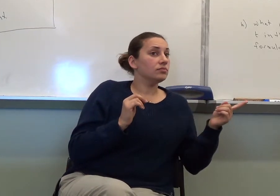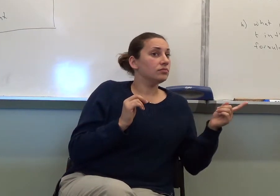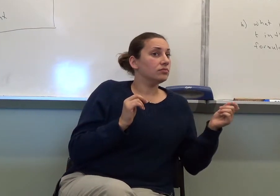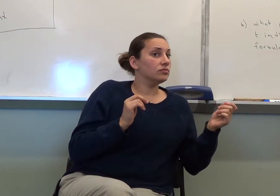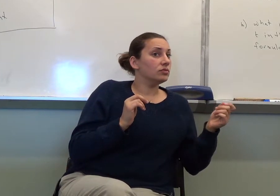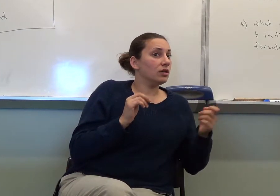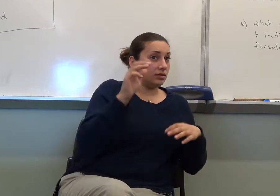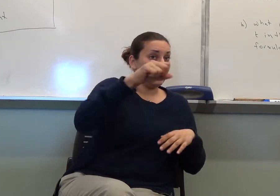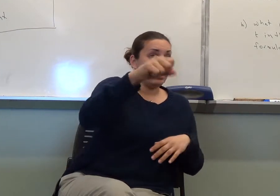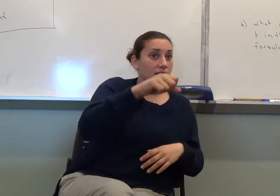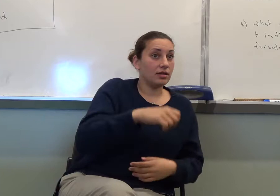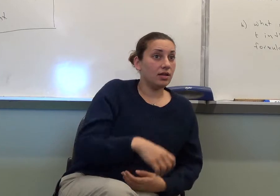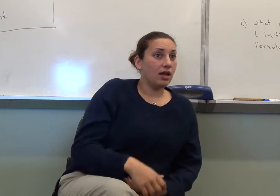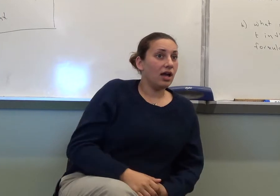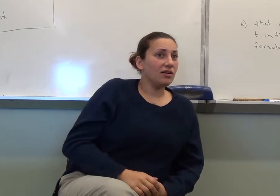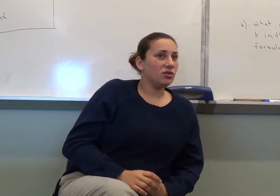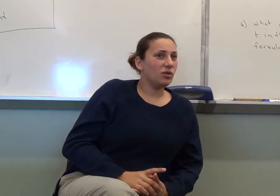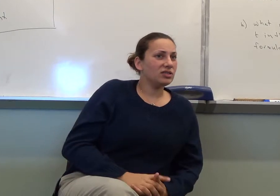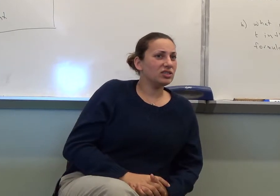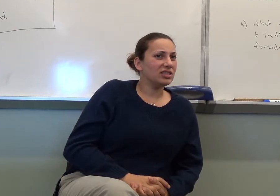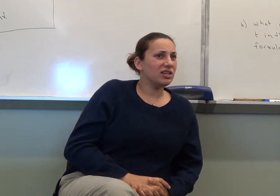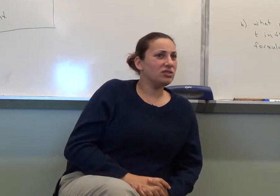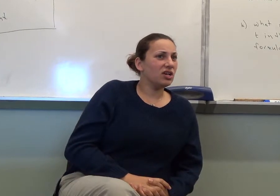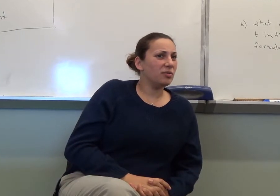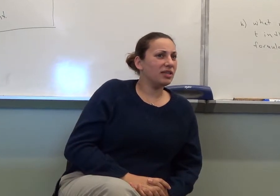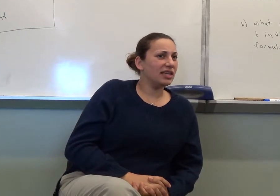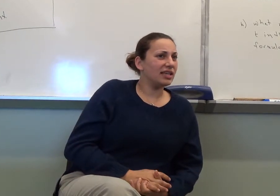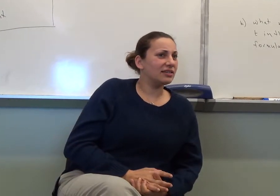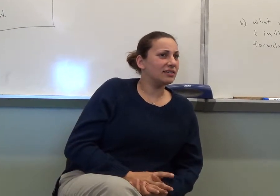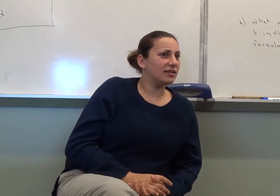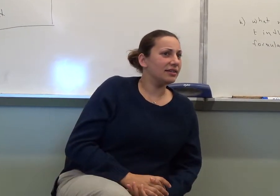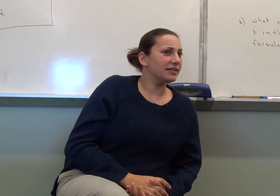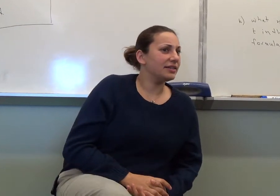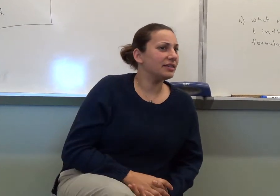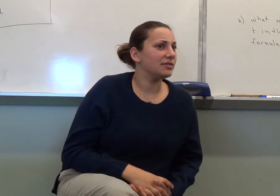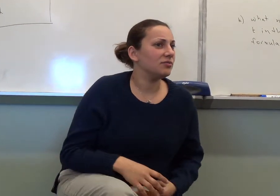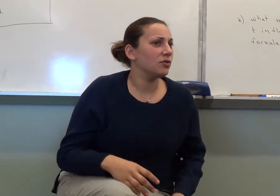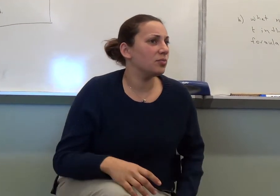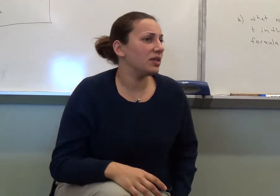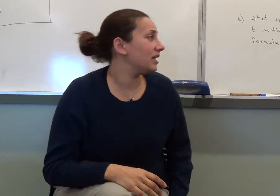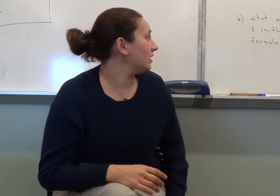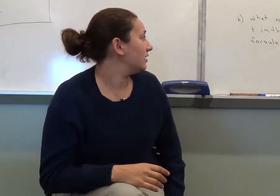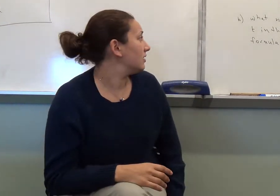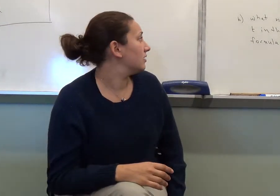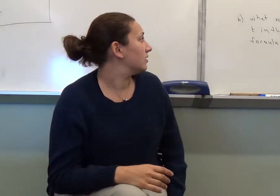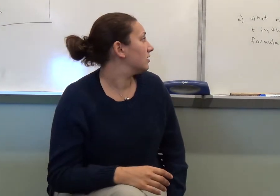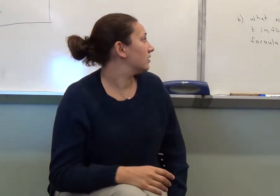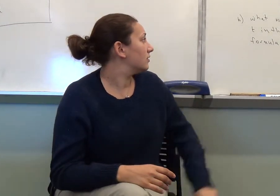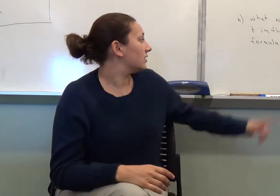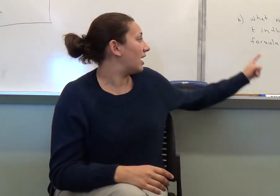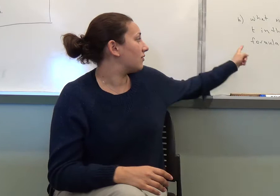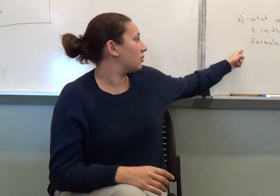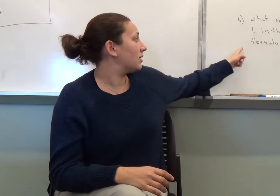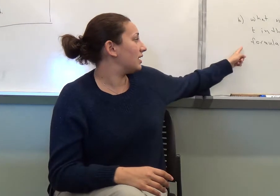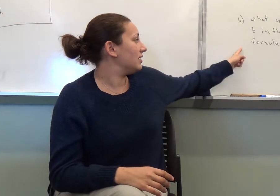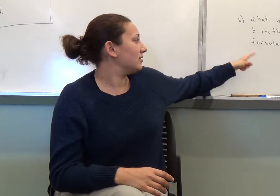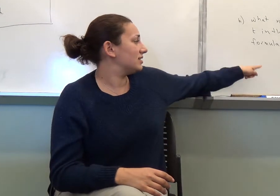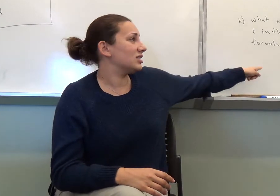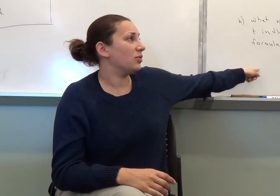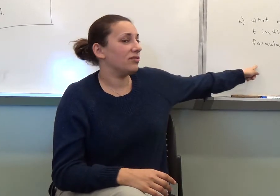Yes. I have a question. Can you tell me again, for B? B, Yeah, for B, Mhm.